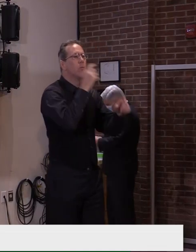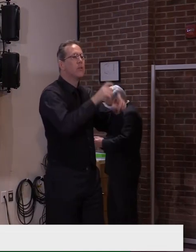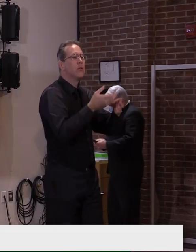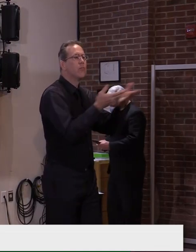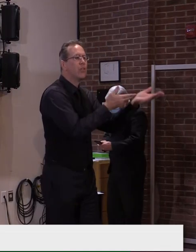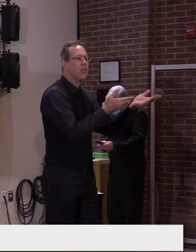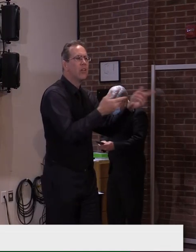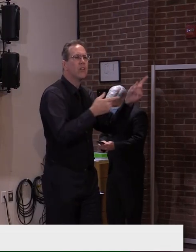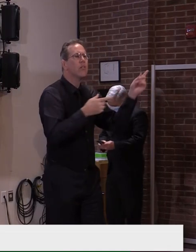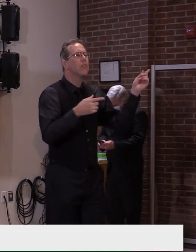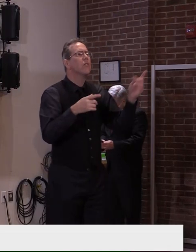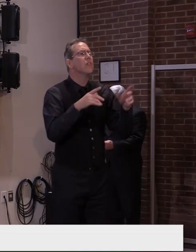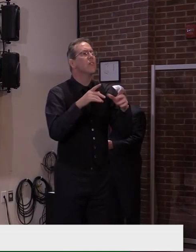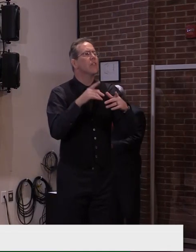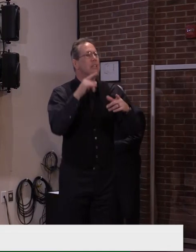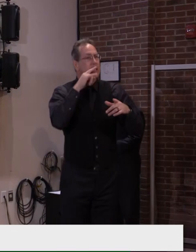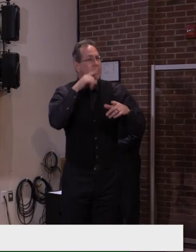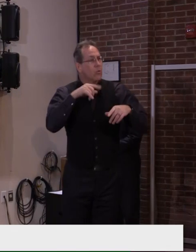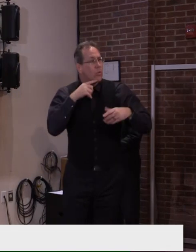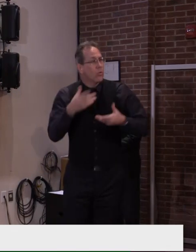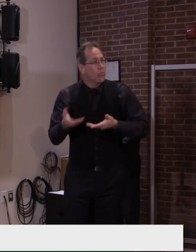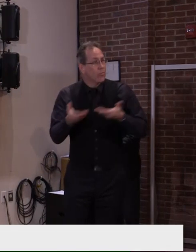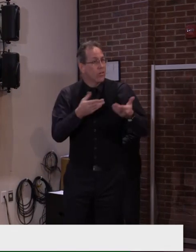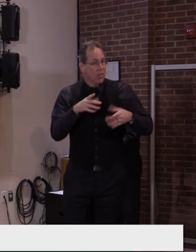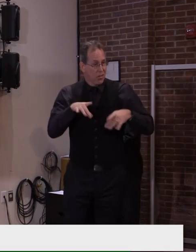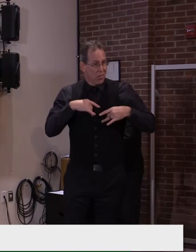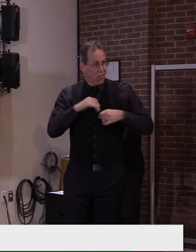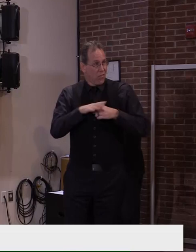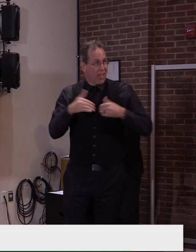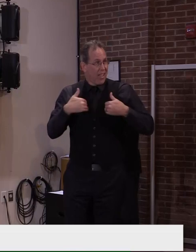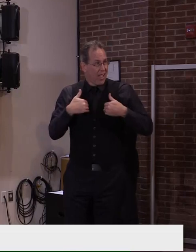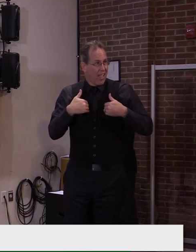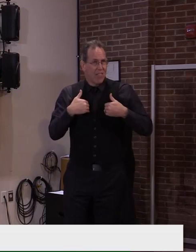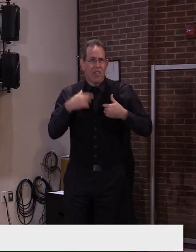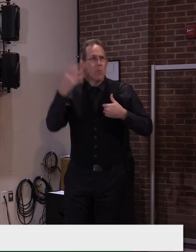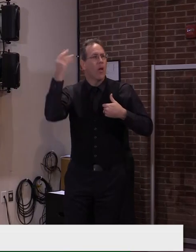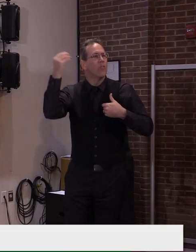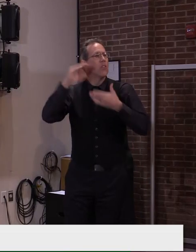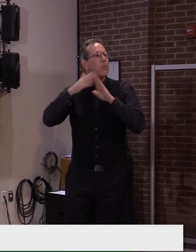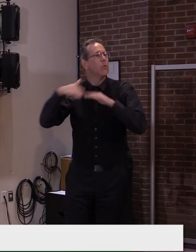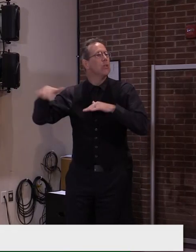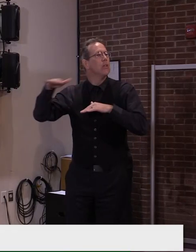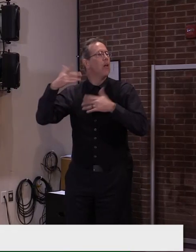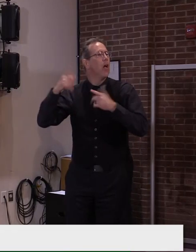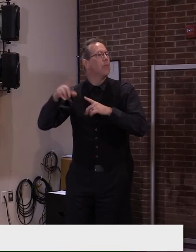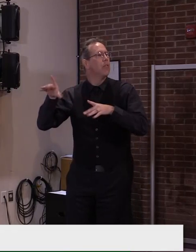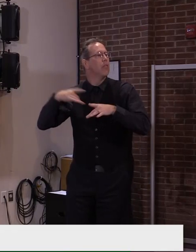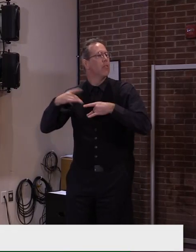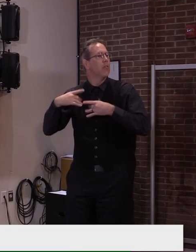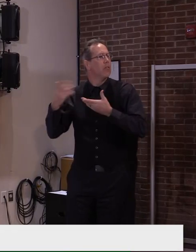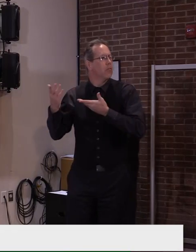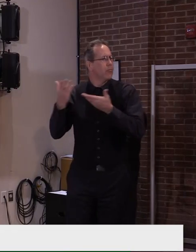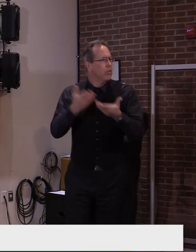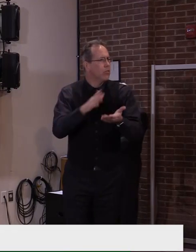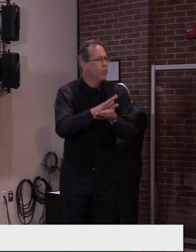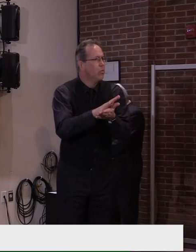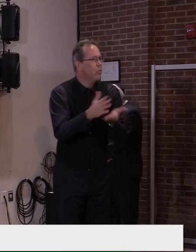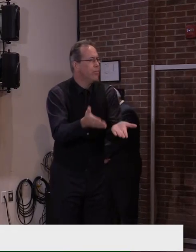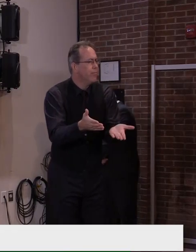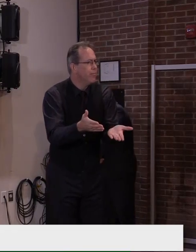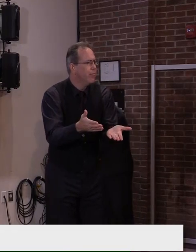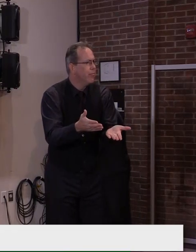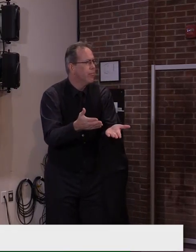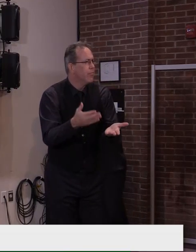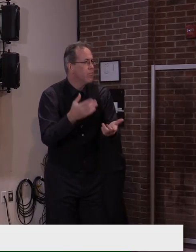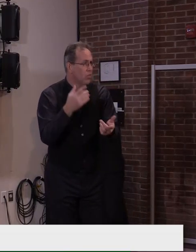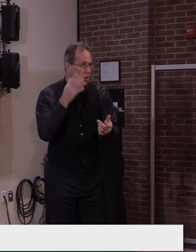exposed, and the goal is to try to keep everybody from spreading it, is that still going to be a criteria? Or if someone thinks that they've been exposed, will these tests be